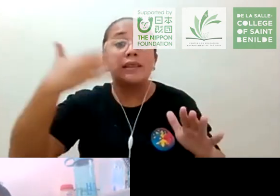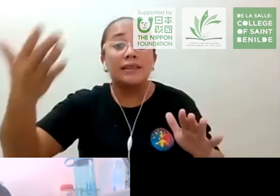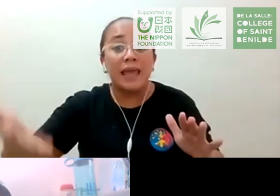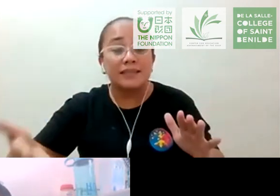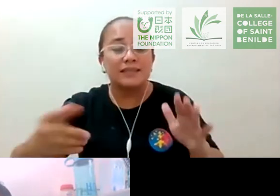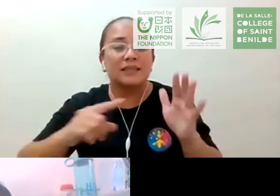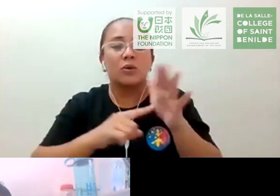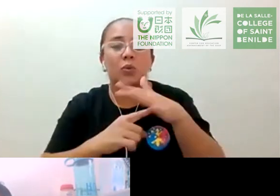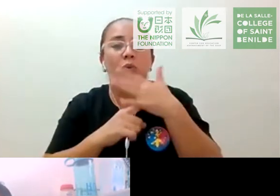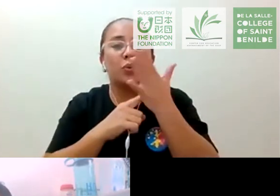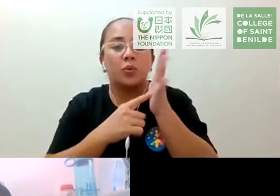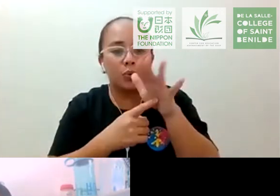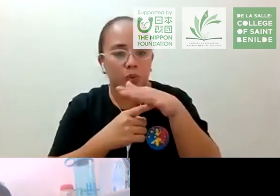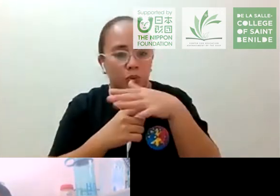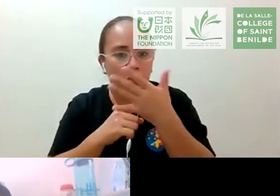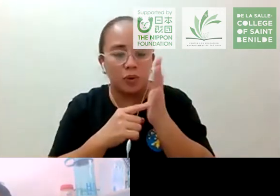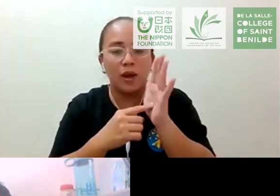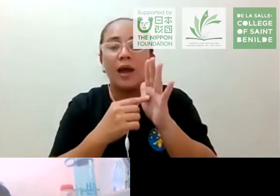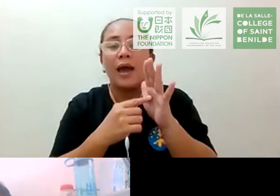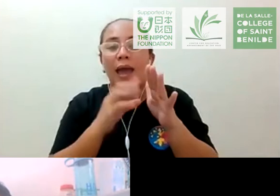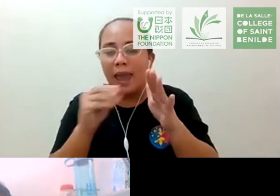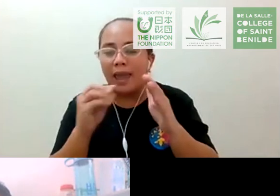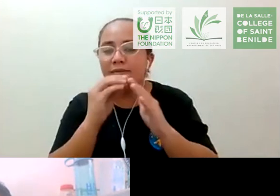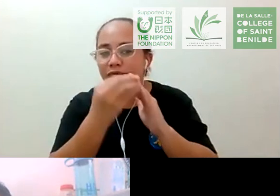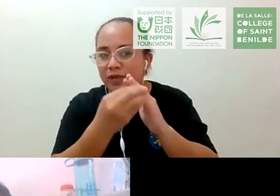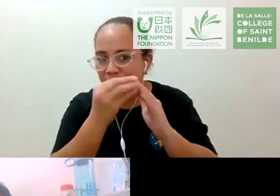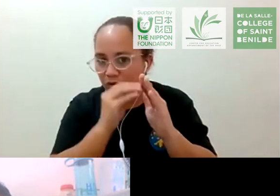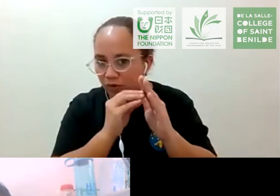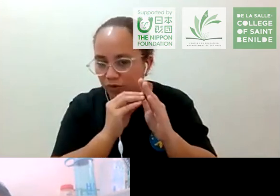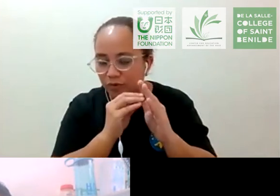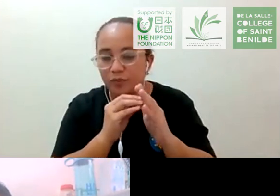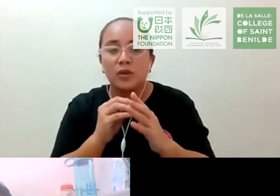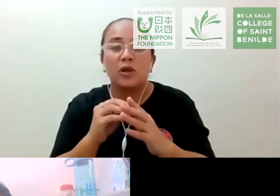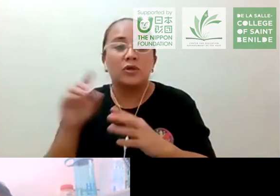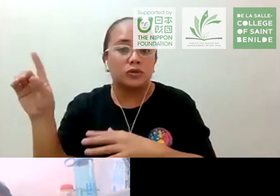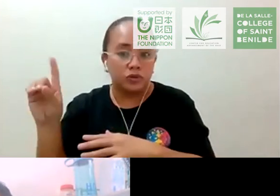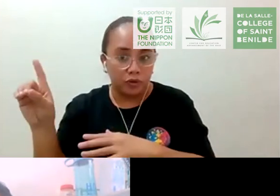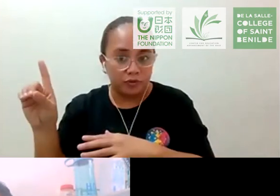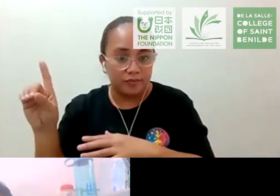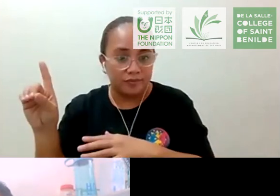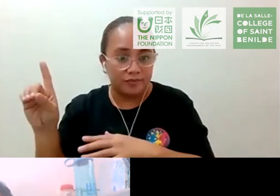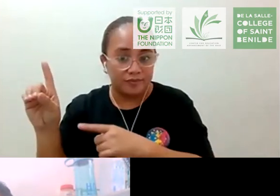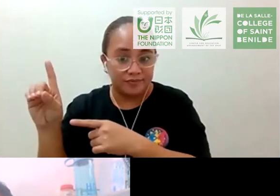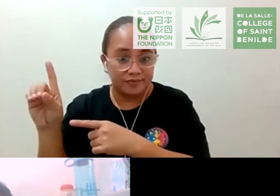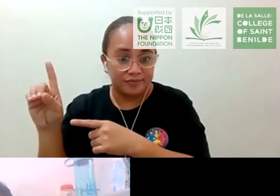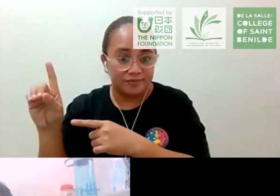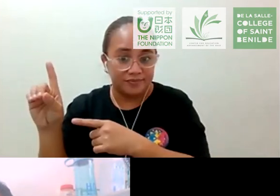on orientation, palm and fingers of the dominant hand.